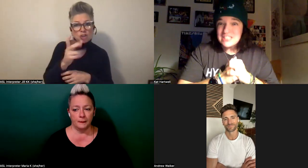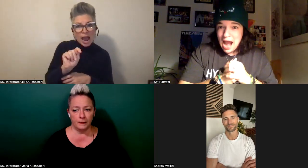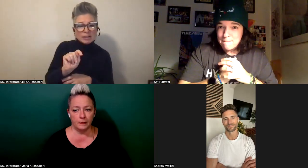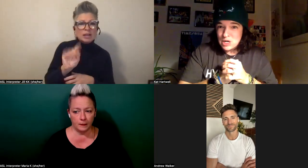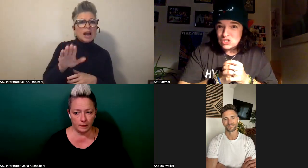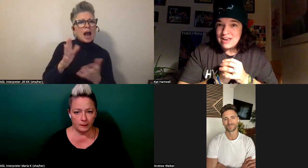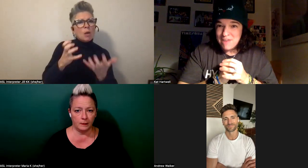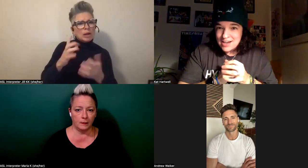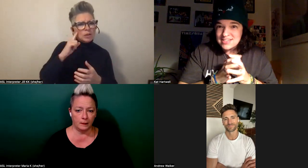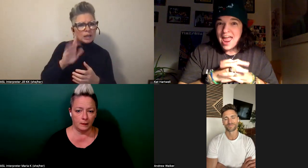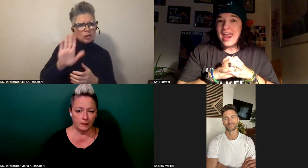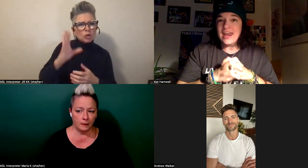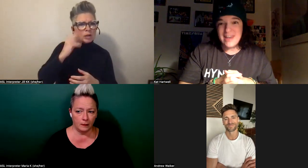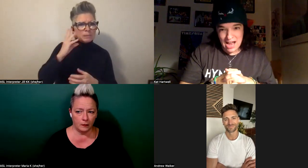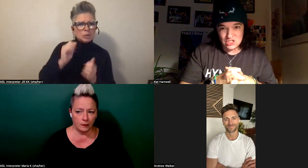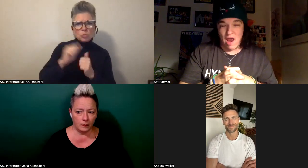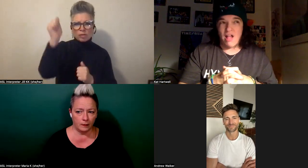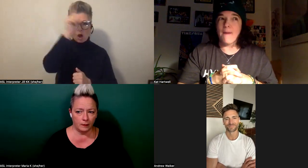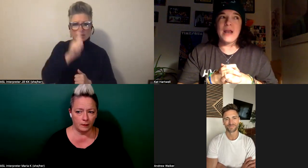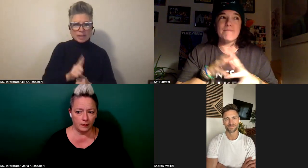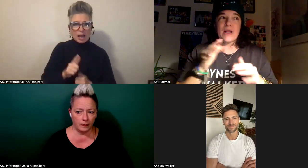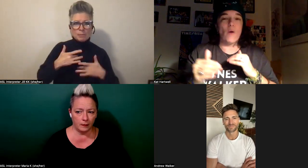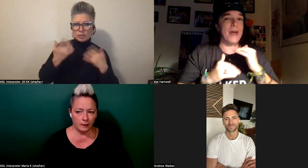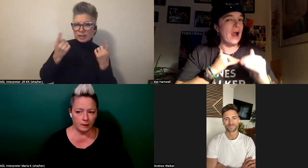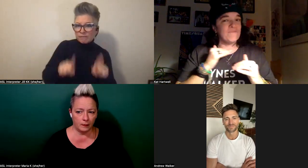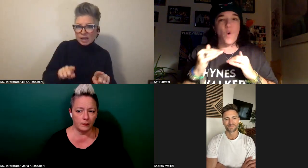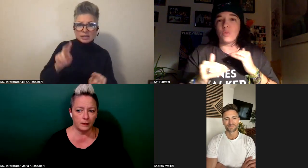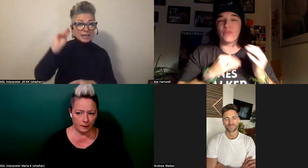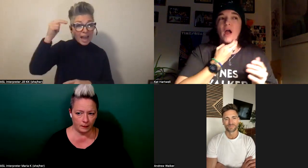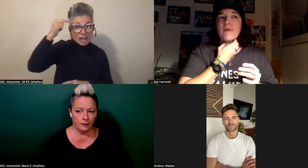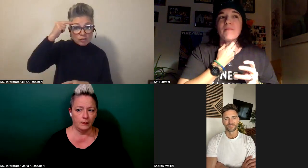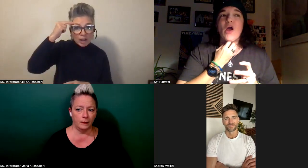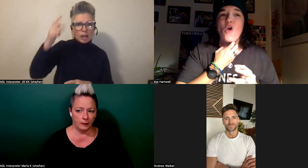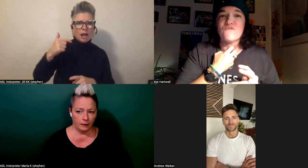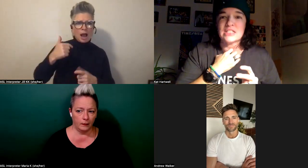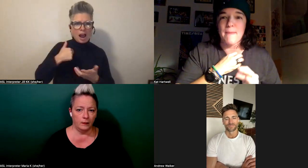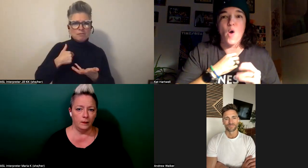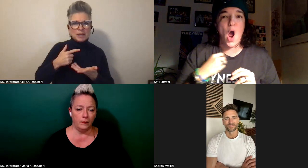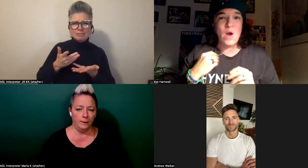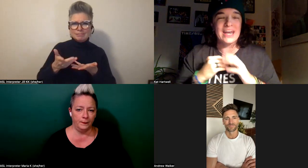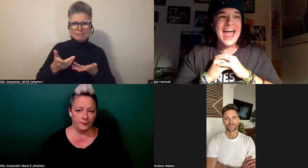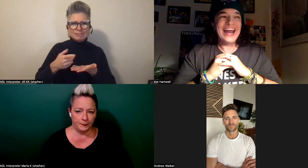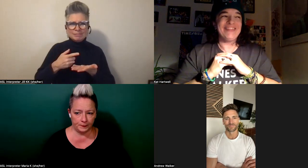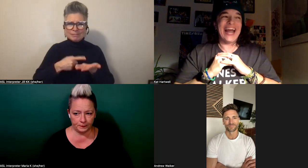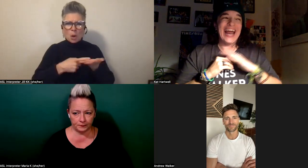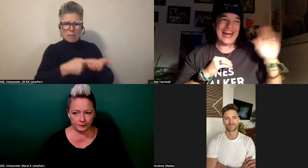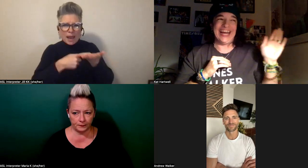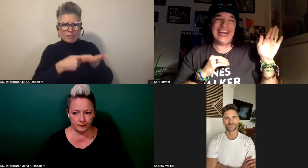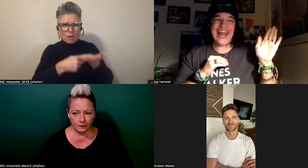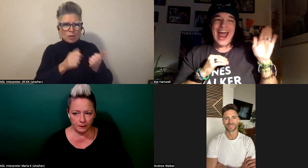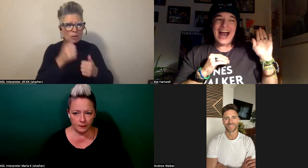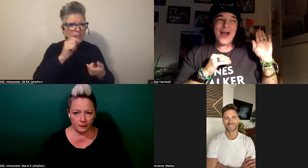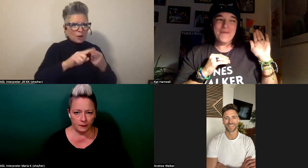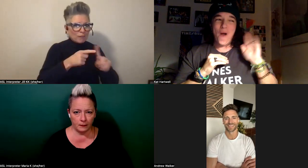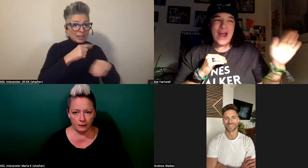about the Alzheimer's event in Nashville. I mean, I've been going back and forth with a couple of my girlfriends about going. I'm like,